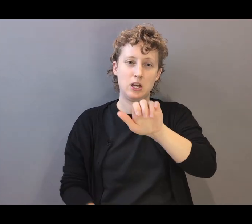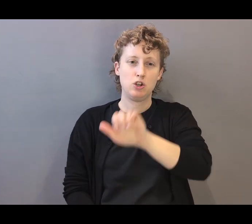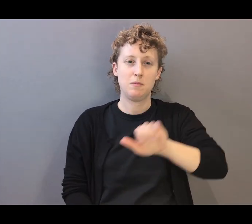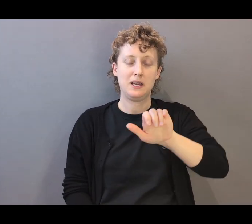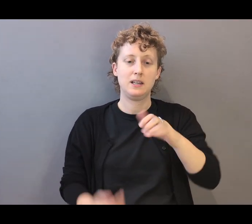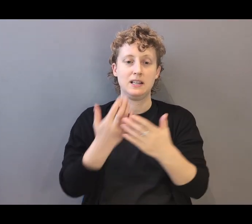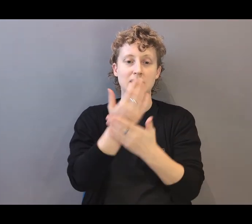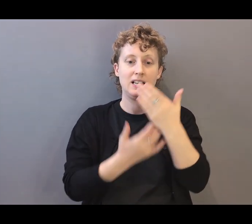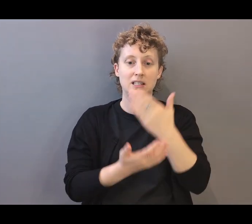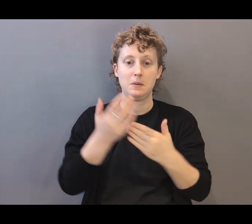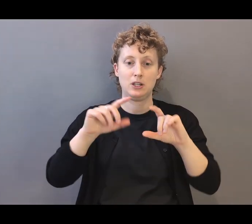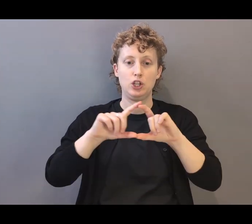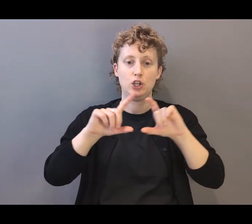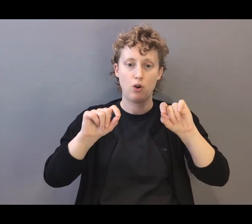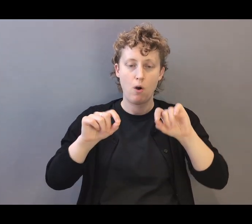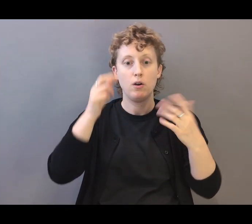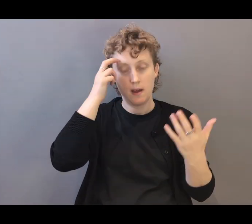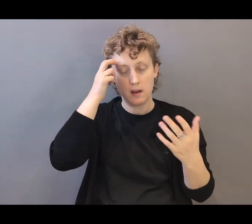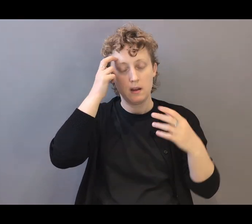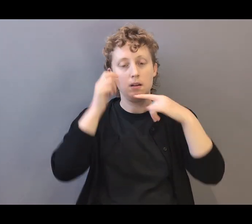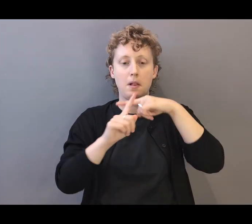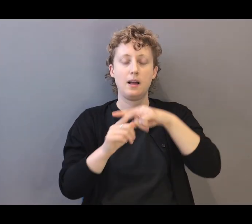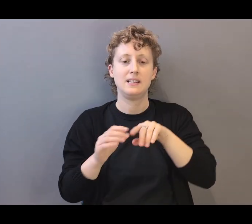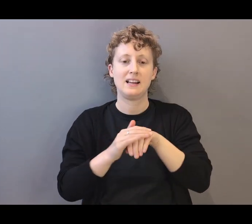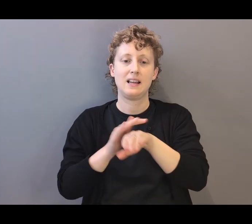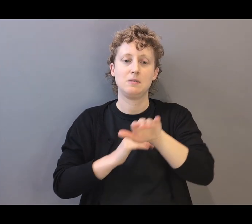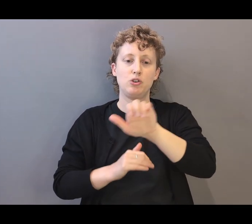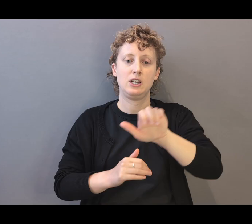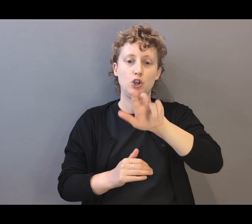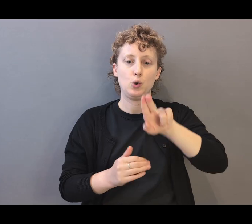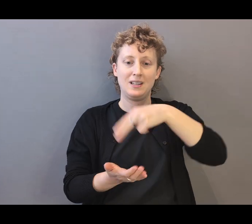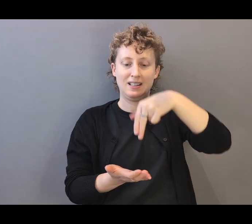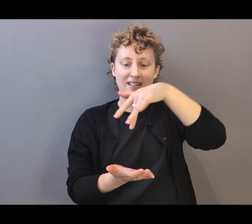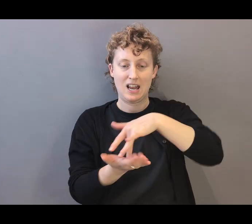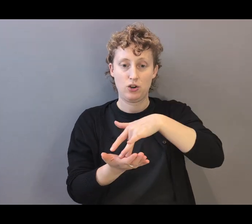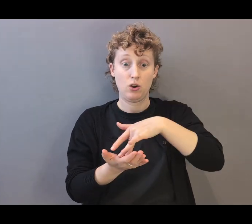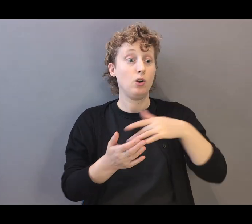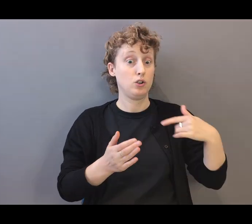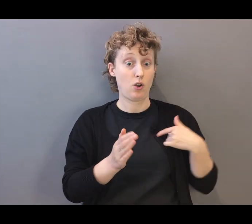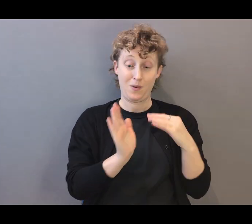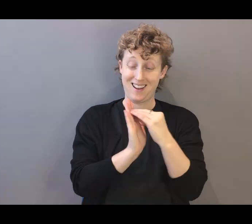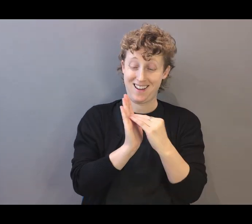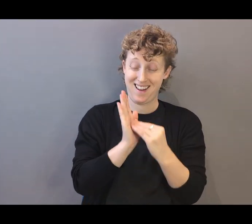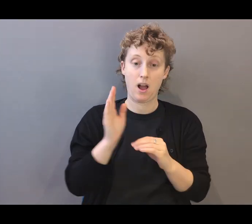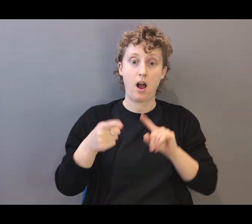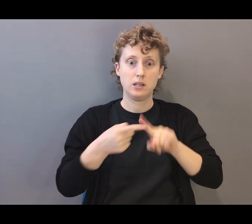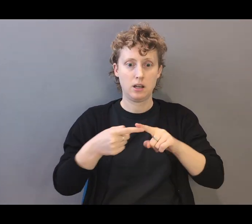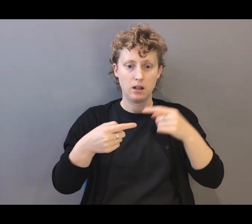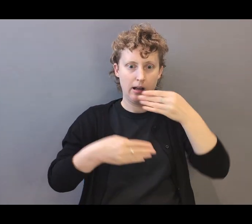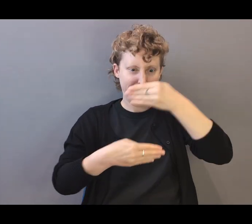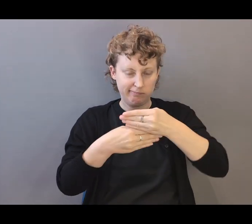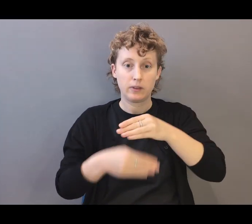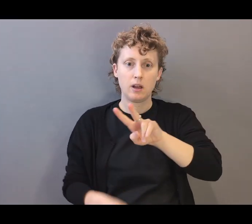until 2025. And one of the things that we as EDF told the Commission is that, okay, you need to come up with some